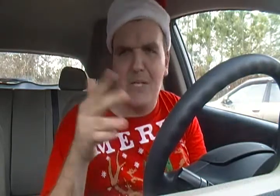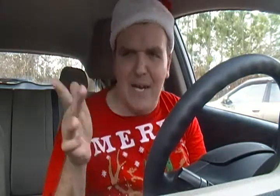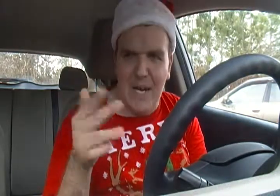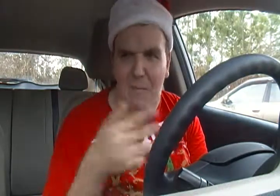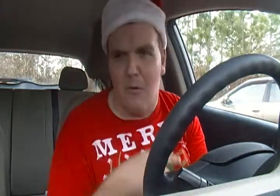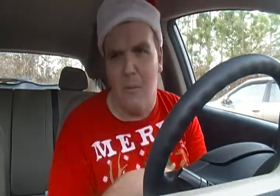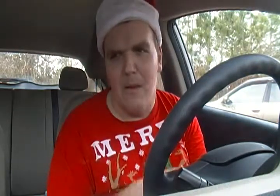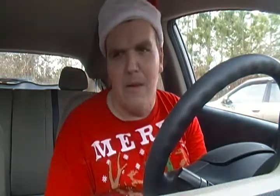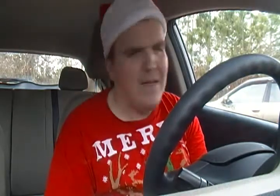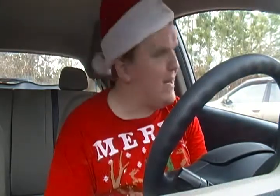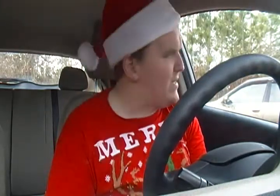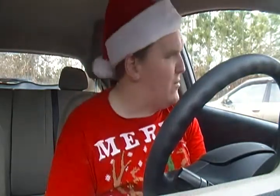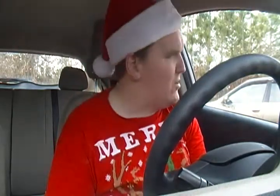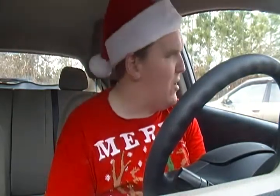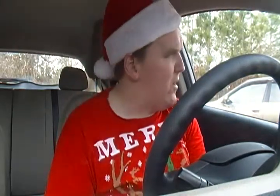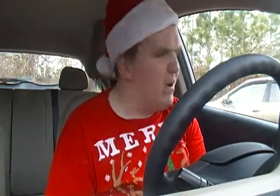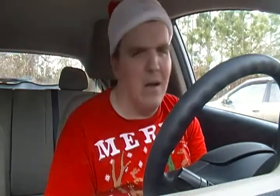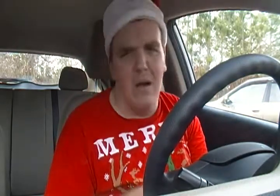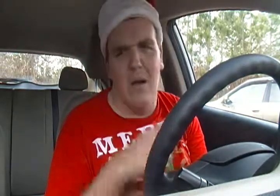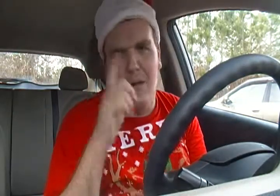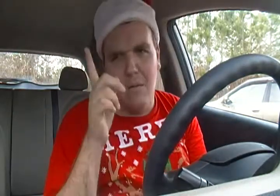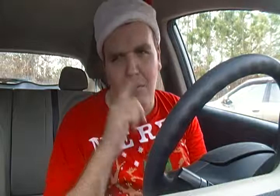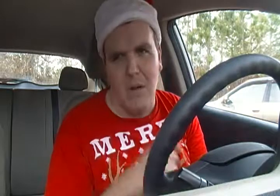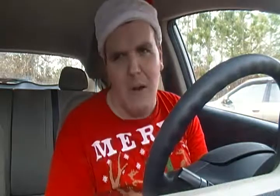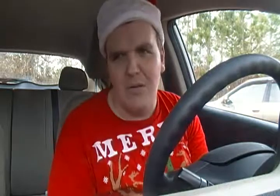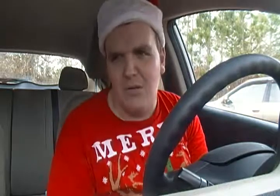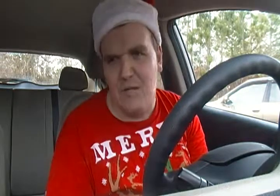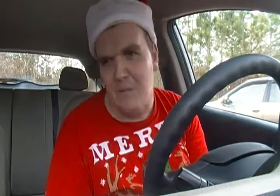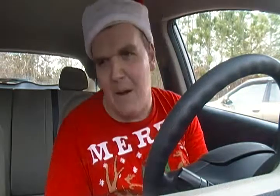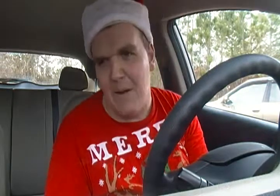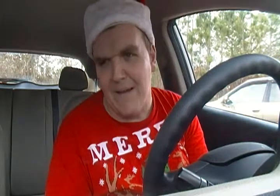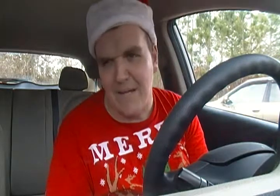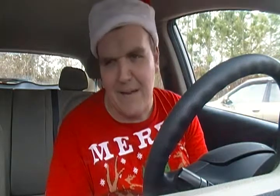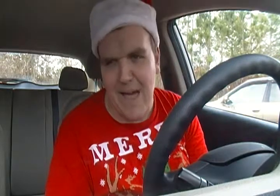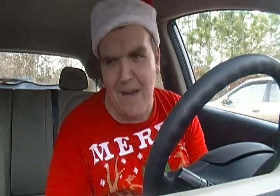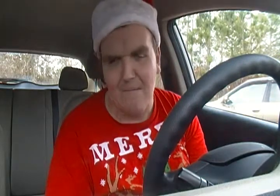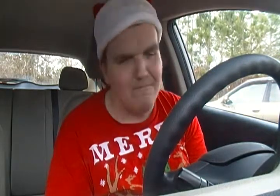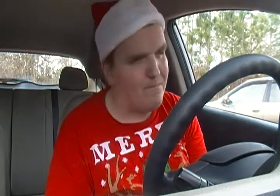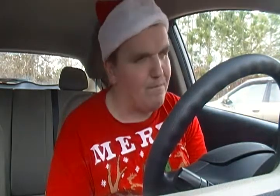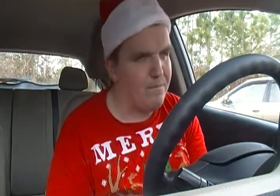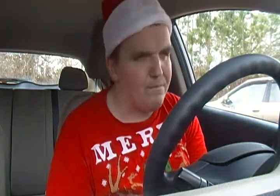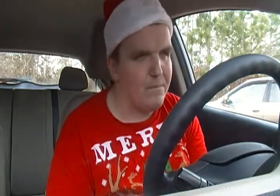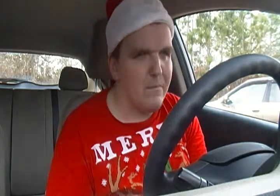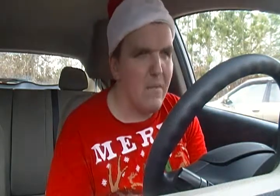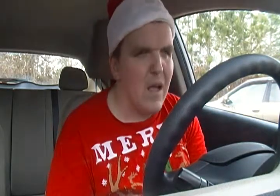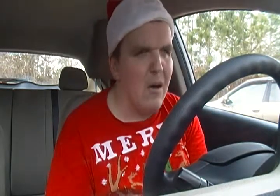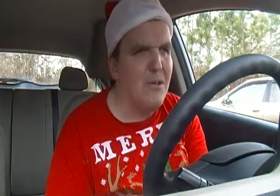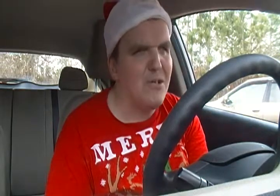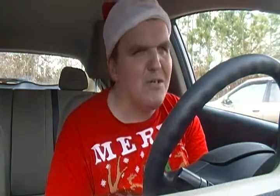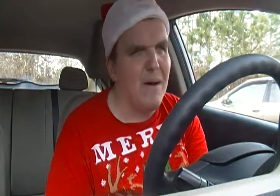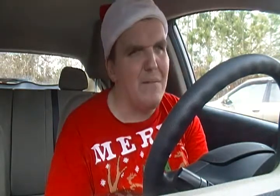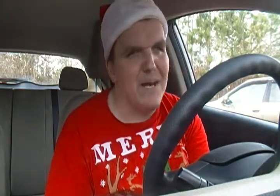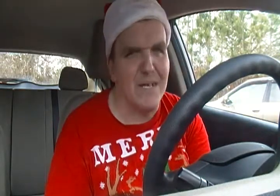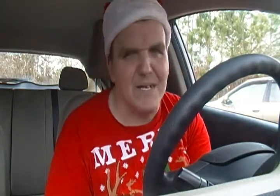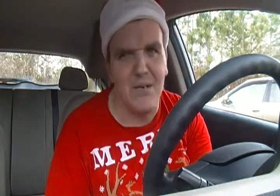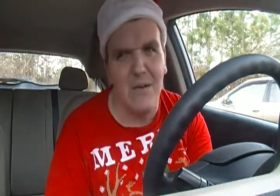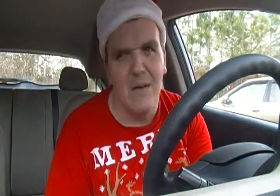was sticking up for him that just goes to show you always treat your mom nicely and always treat your mom nicely and she'll